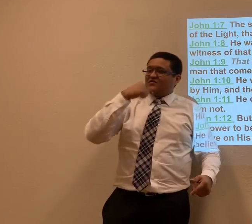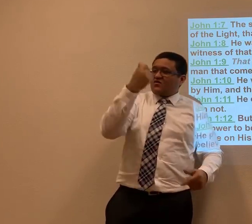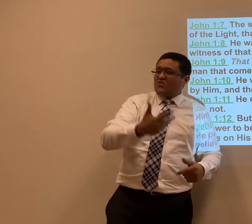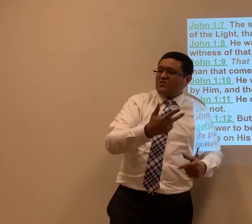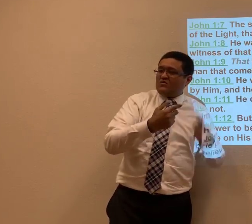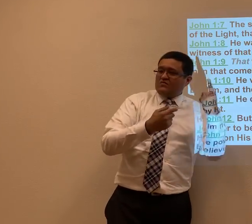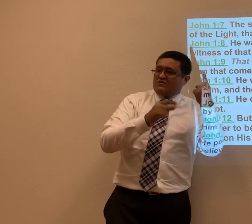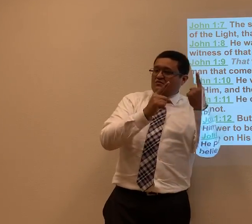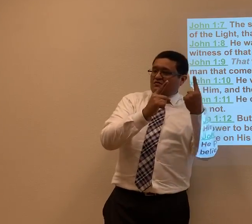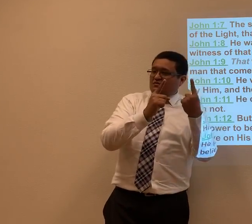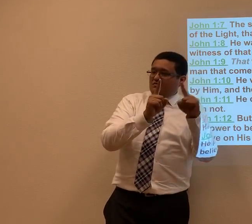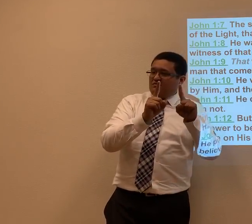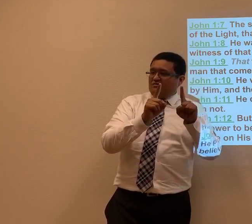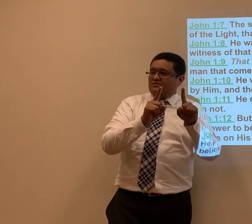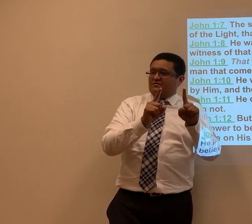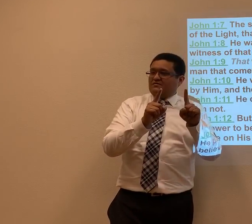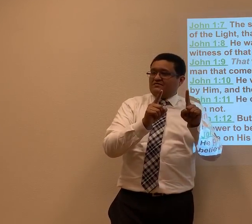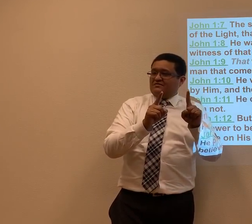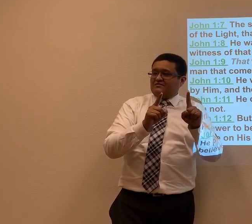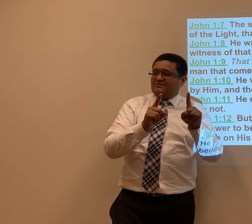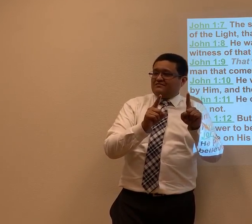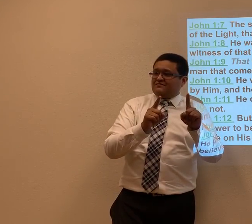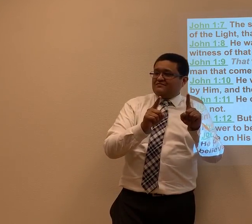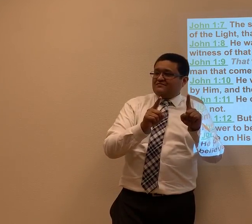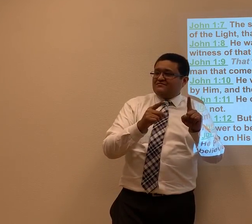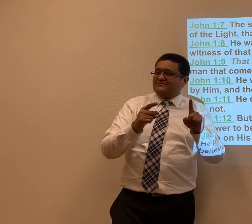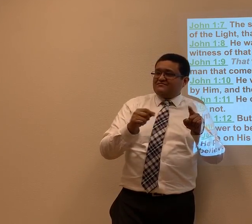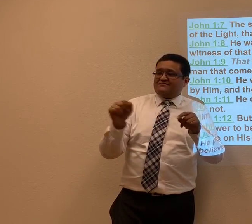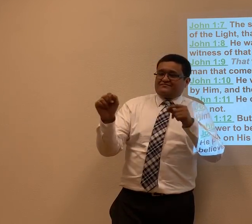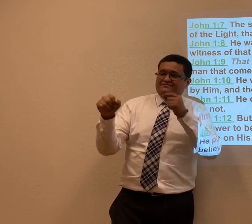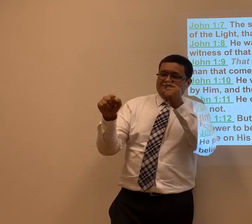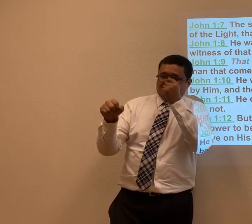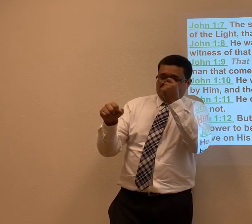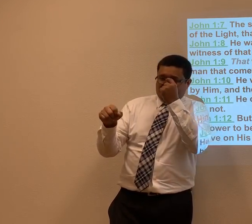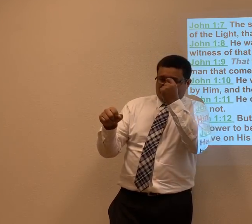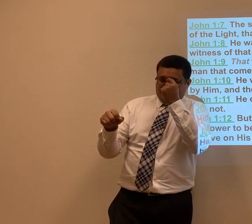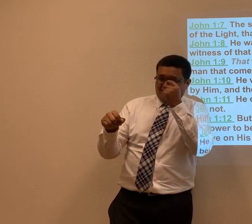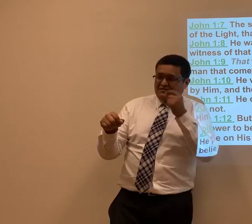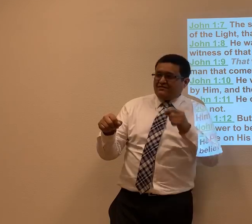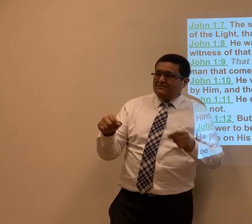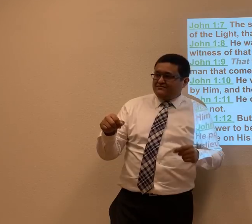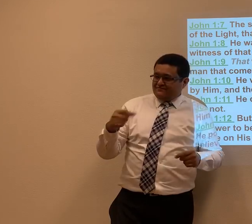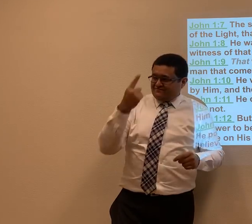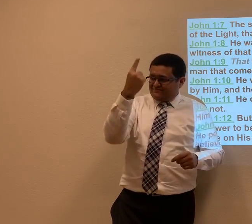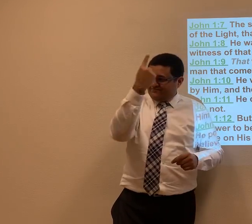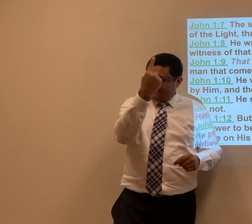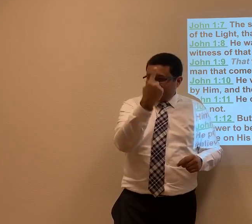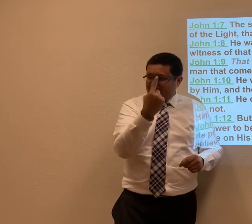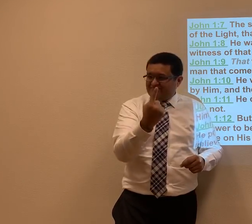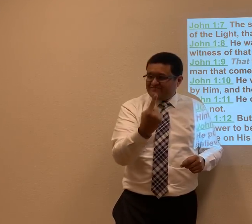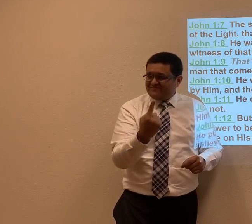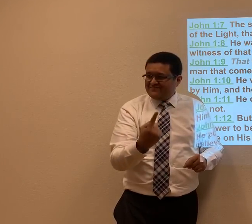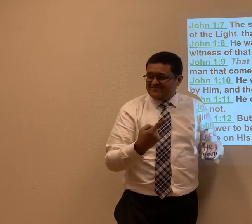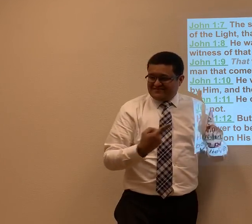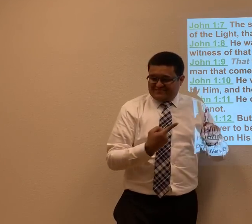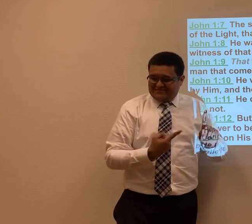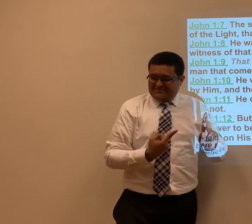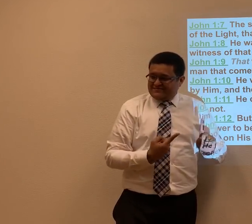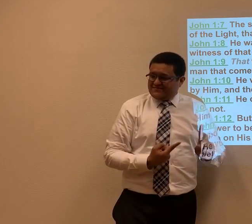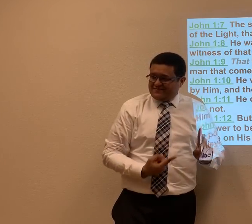one God here. This is all referring to one God. And the Trinitarians misunderstand this verse, these